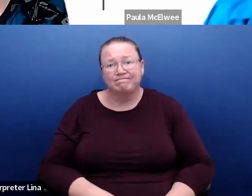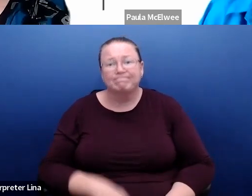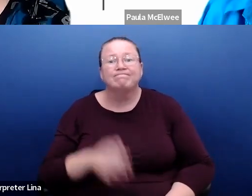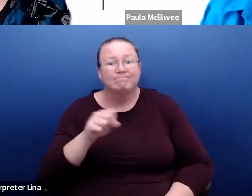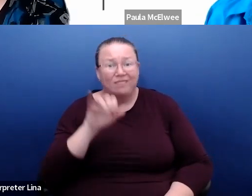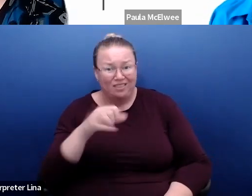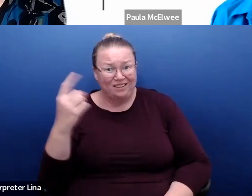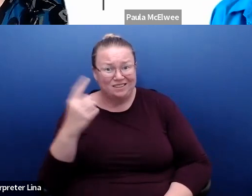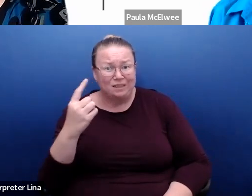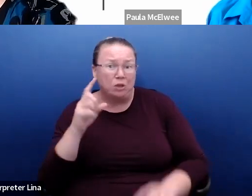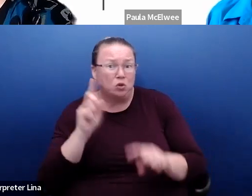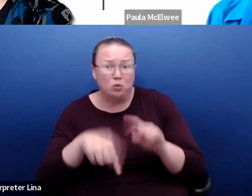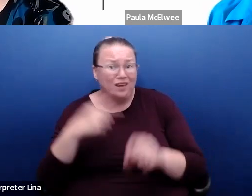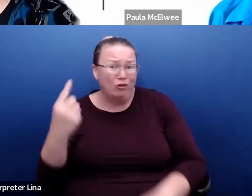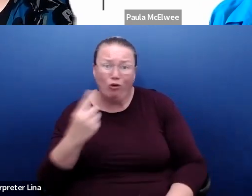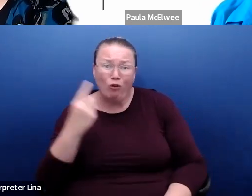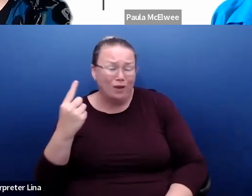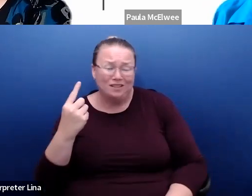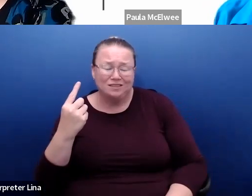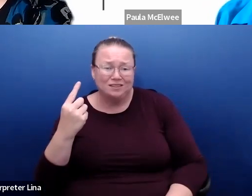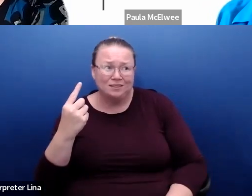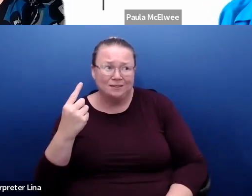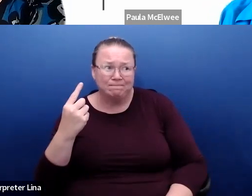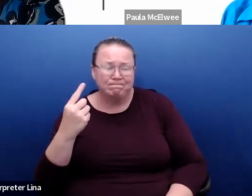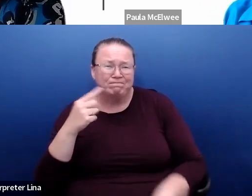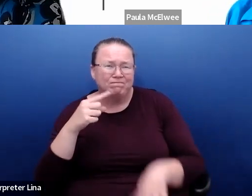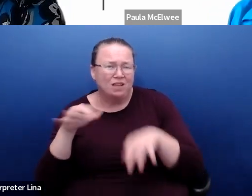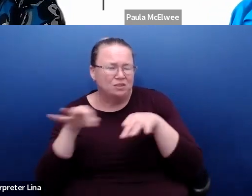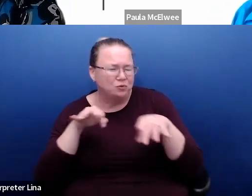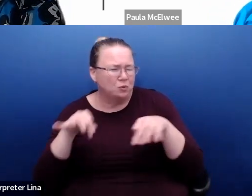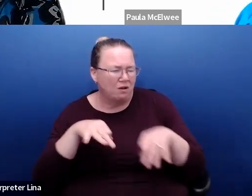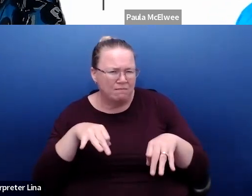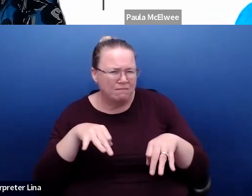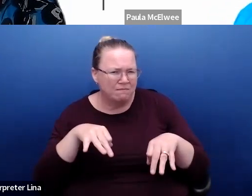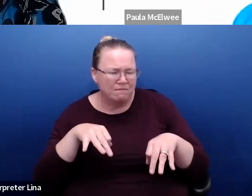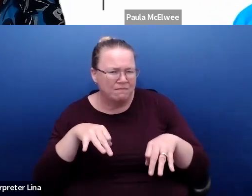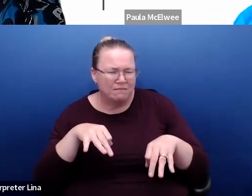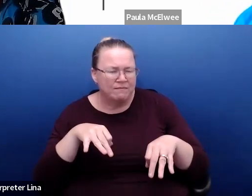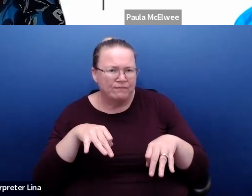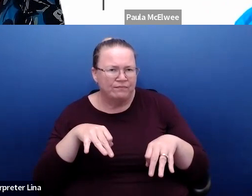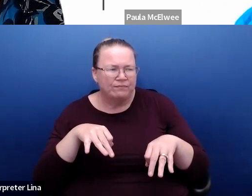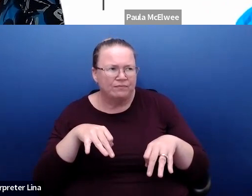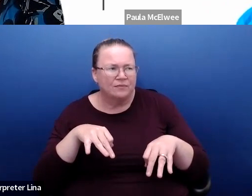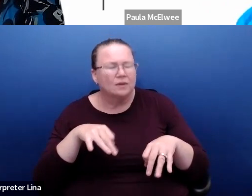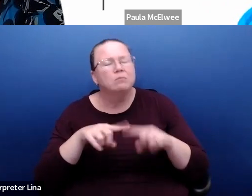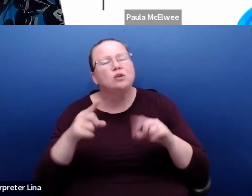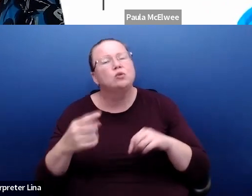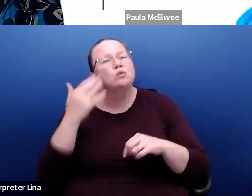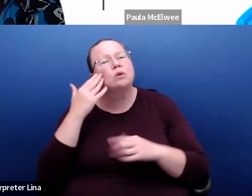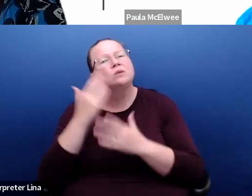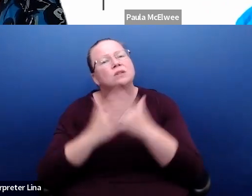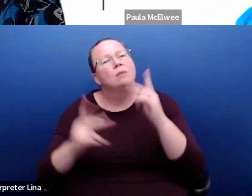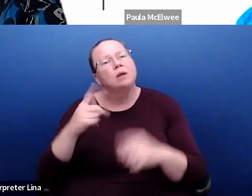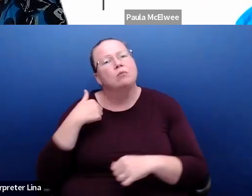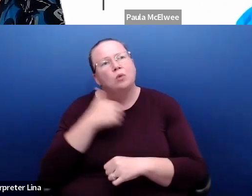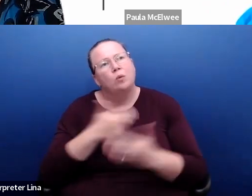That's something that you can't always define or describe. But you know, some of the folks that we